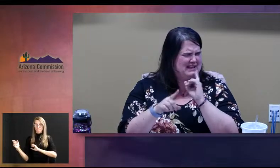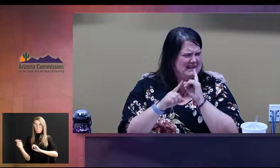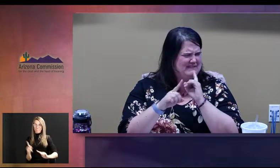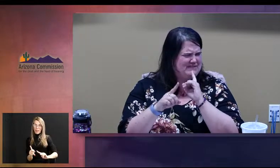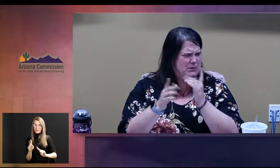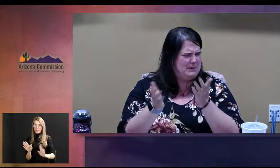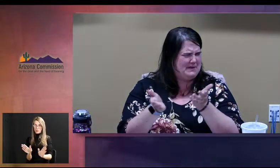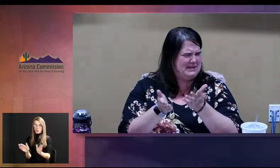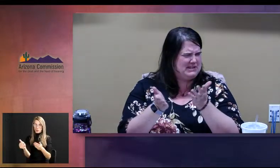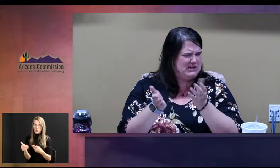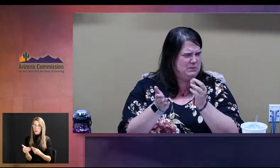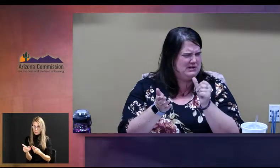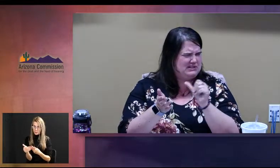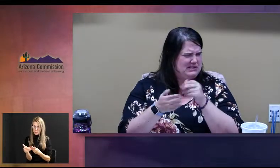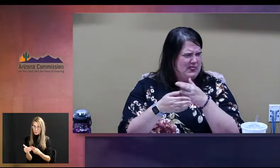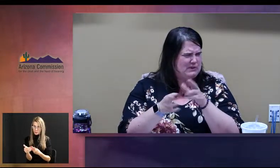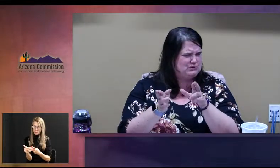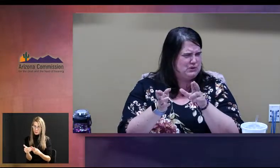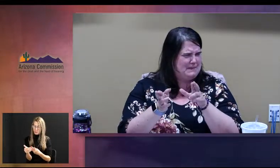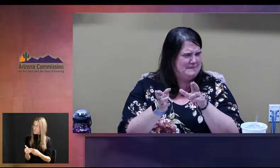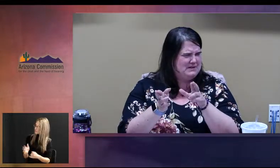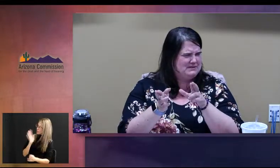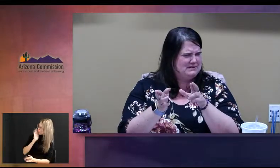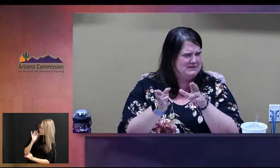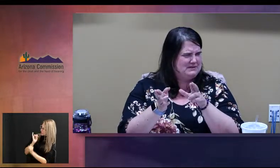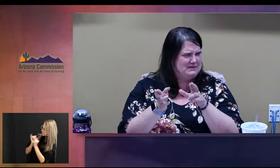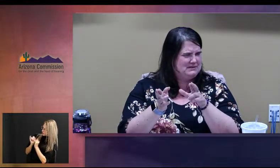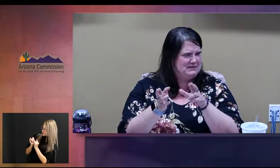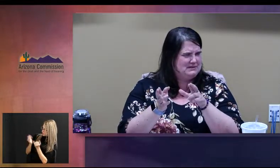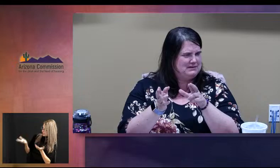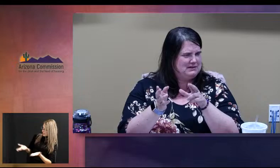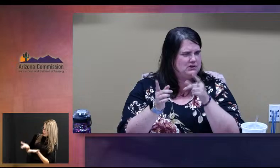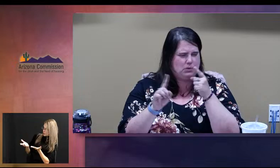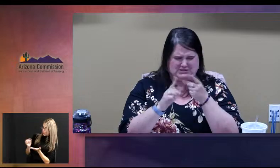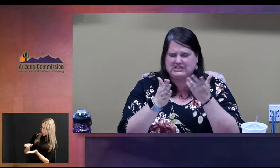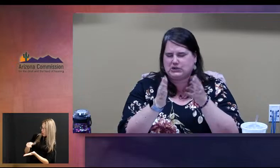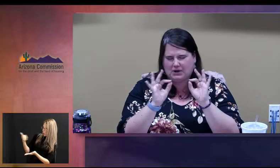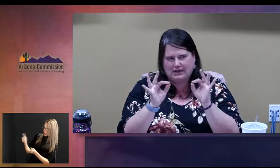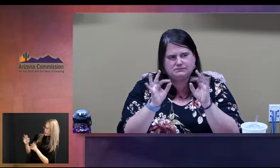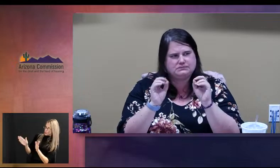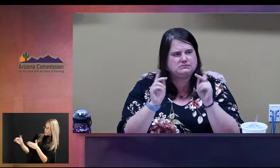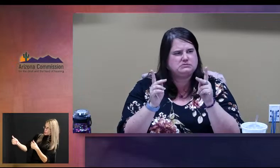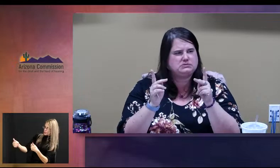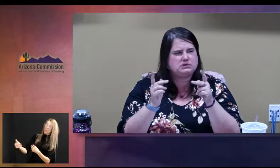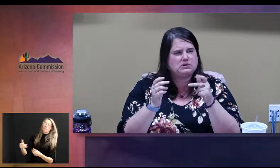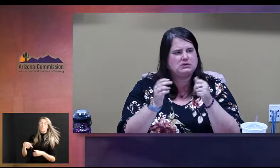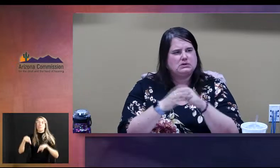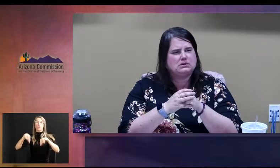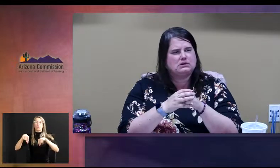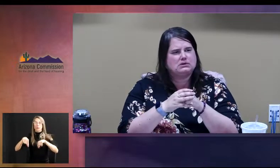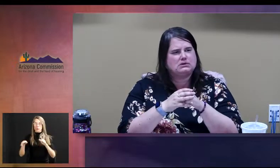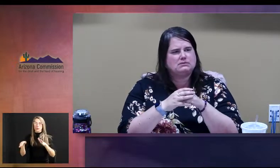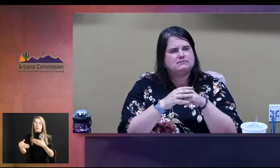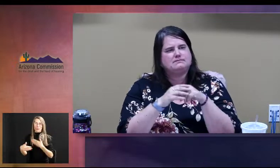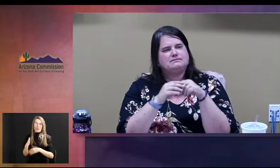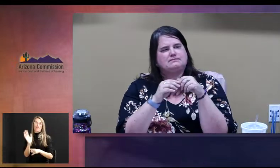Kyla, will the interviews be taking place here or in another room? Yes, they will be in this room in 5